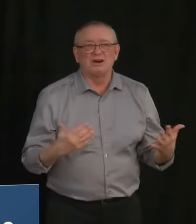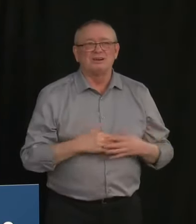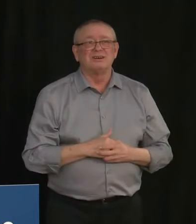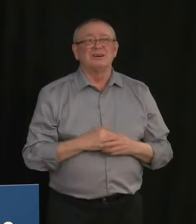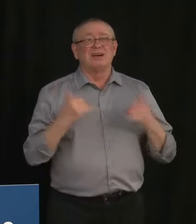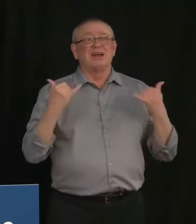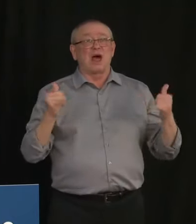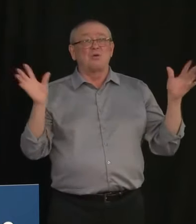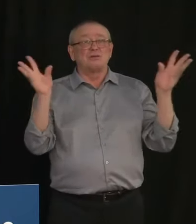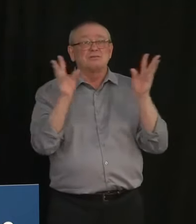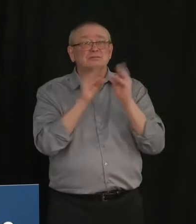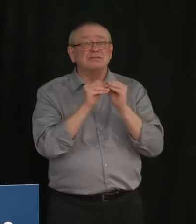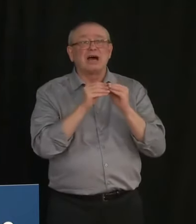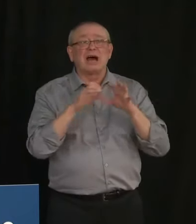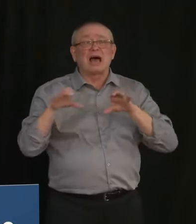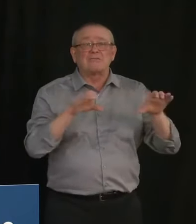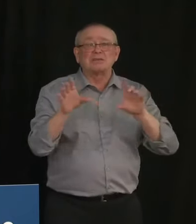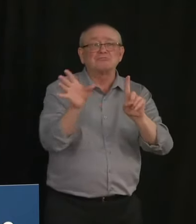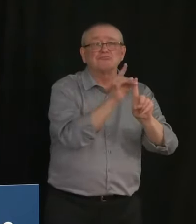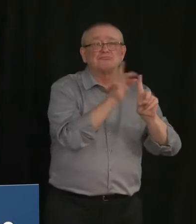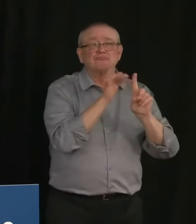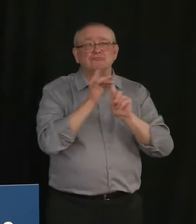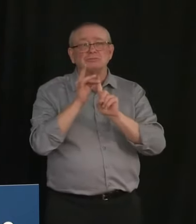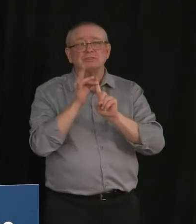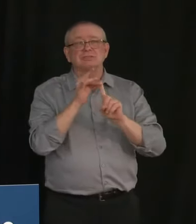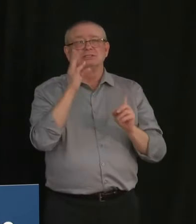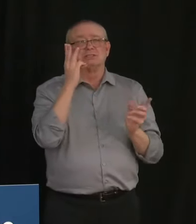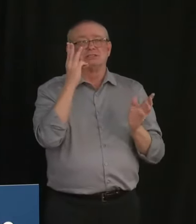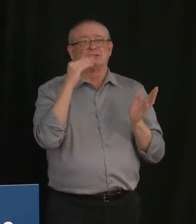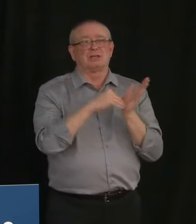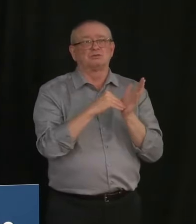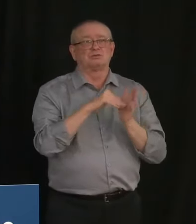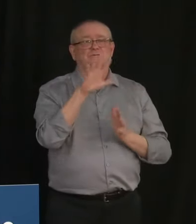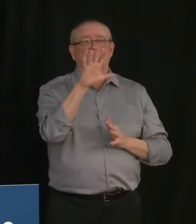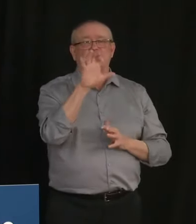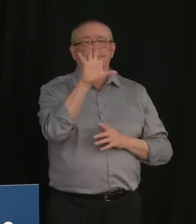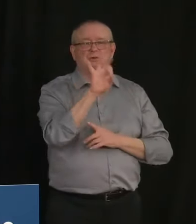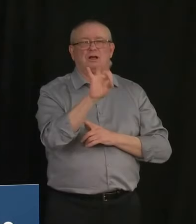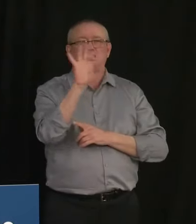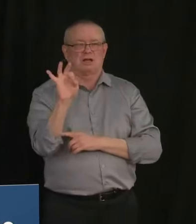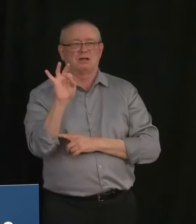6,599 active cases. This is less than 1/3 of our peak of